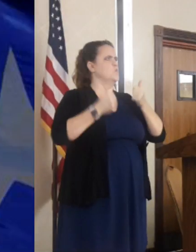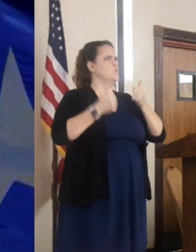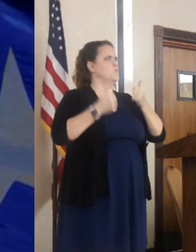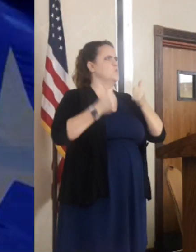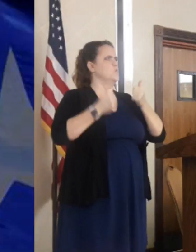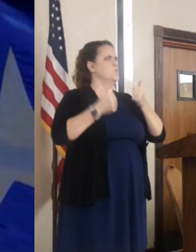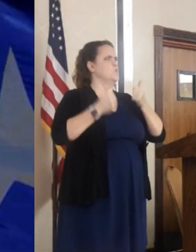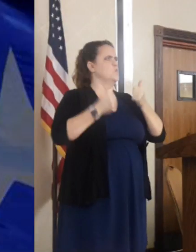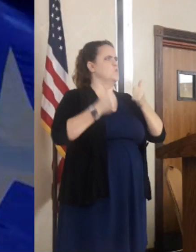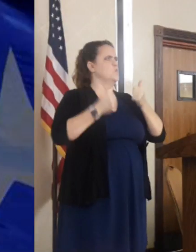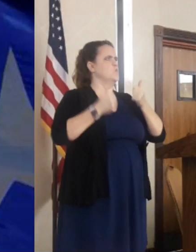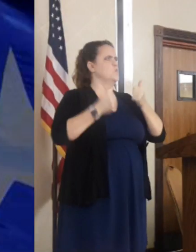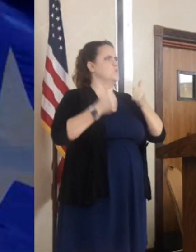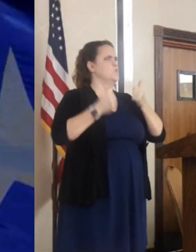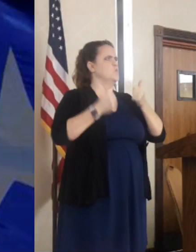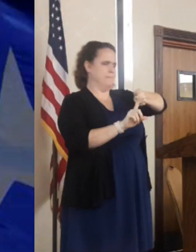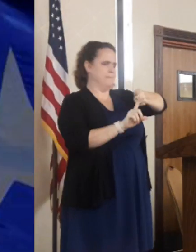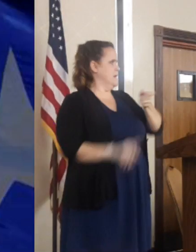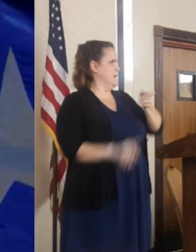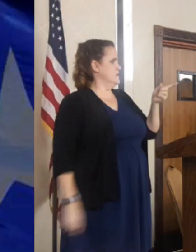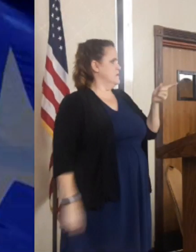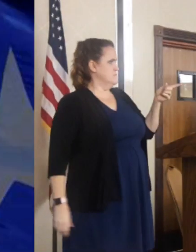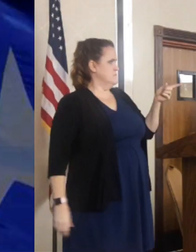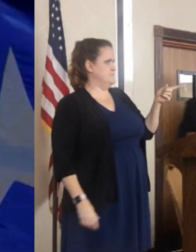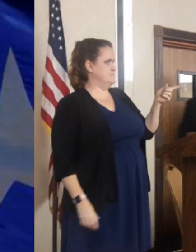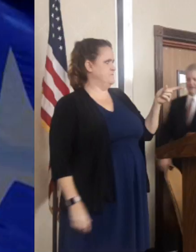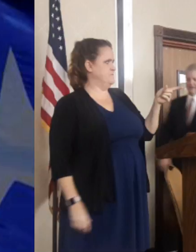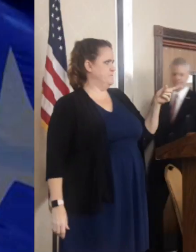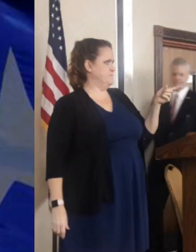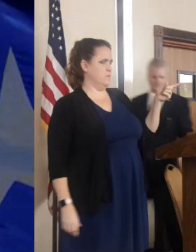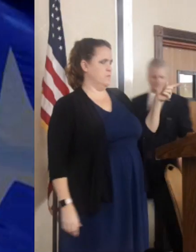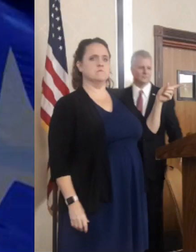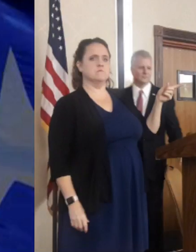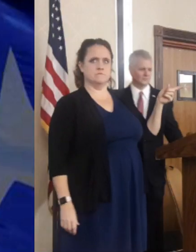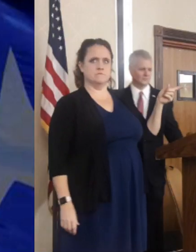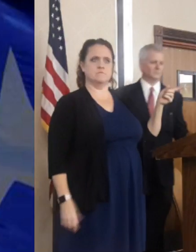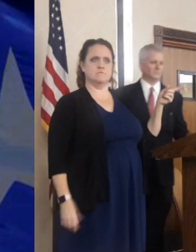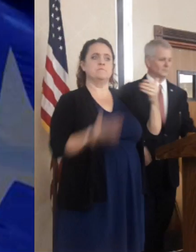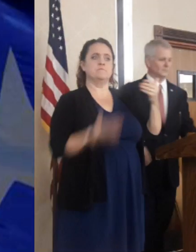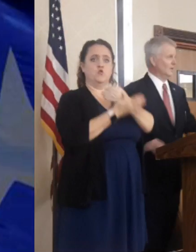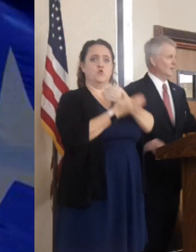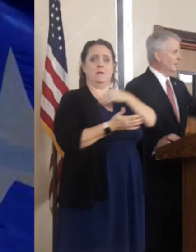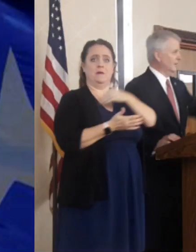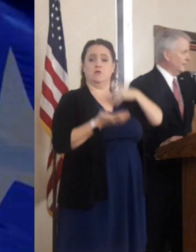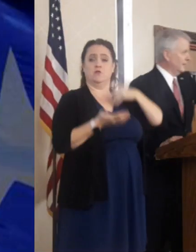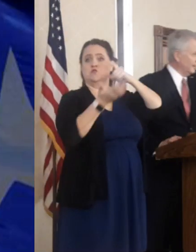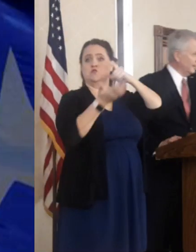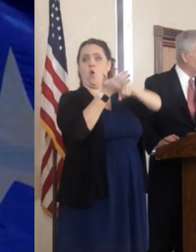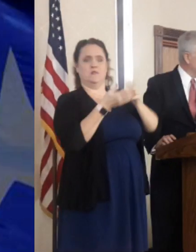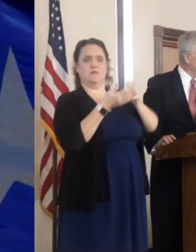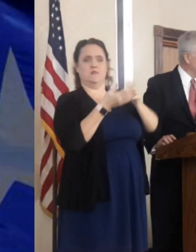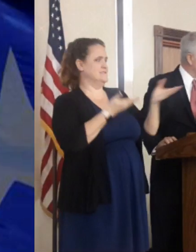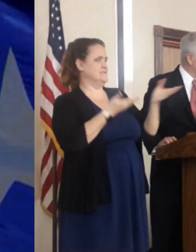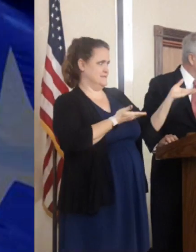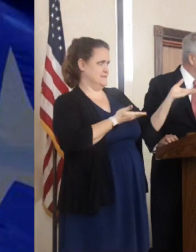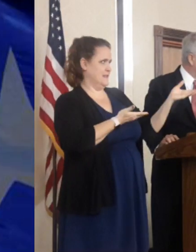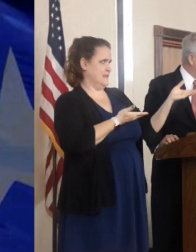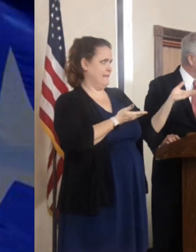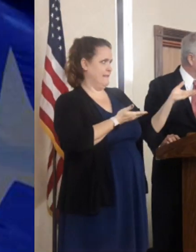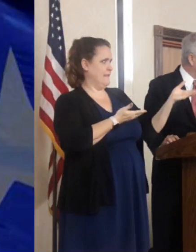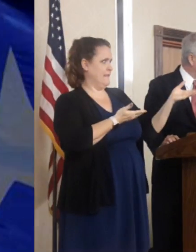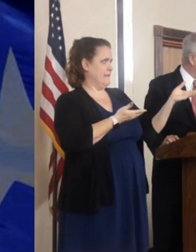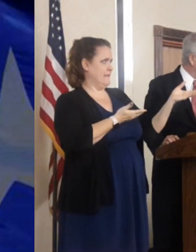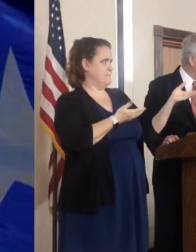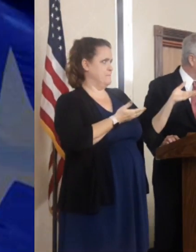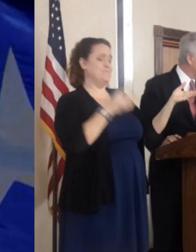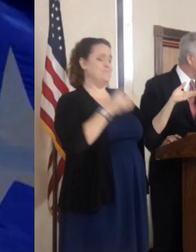our clickers at? If everybody, the new members, please notice the gentleman who's holding his hand. So this is you know Spencer which Davis,